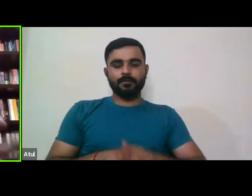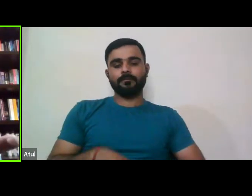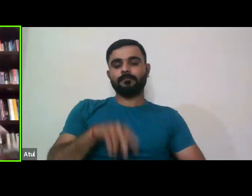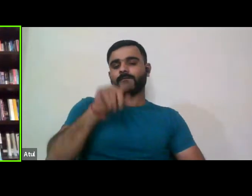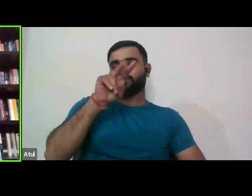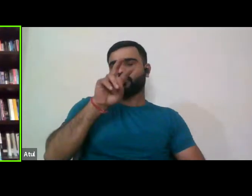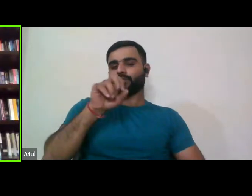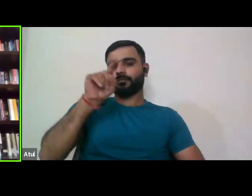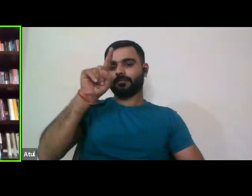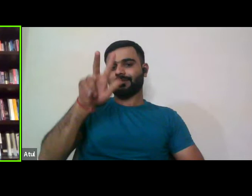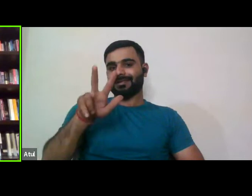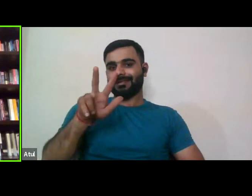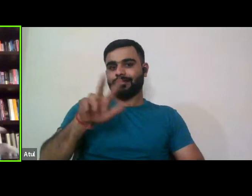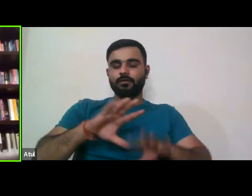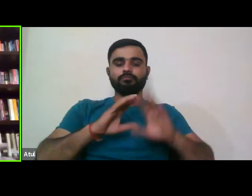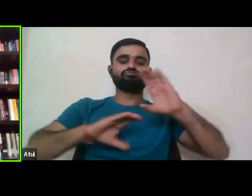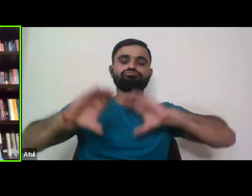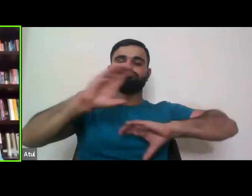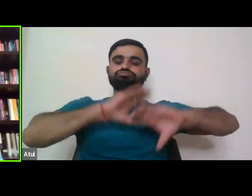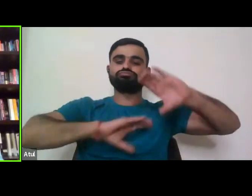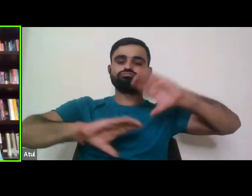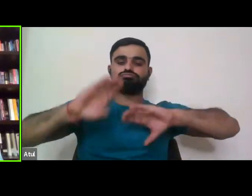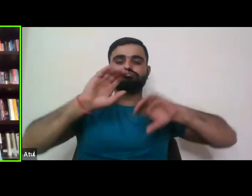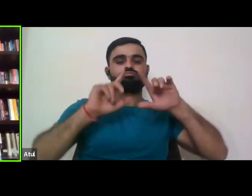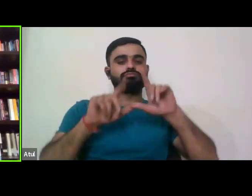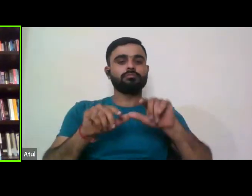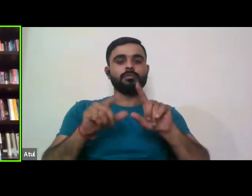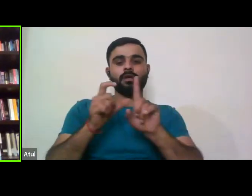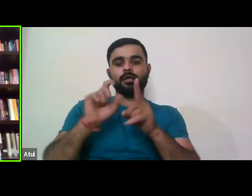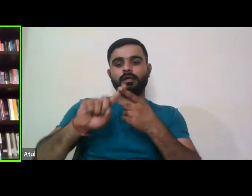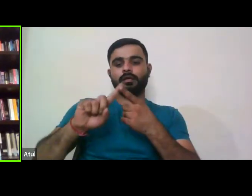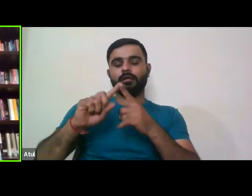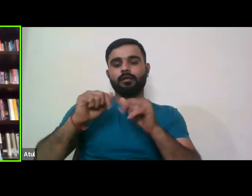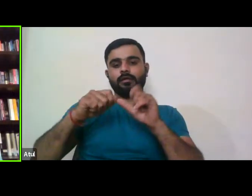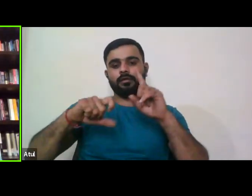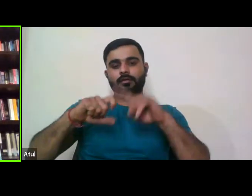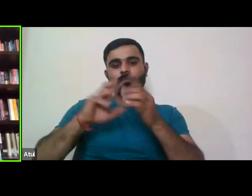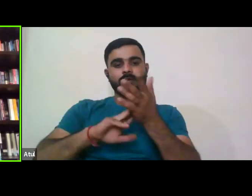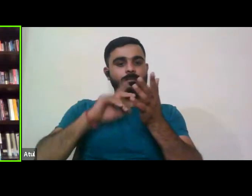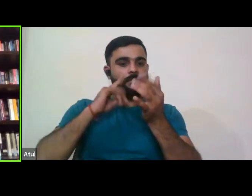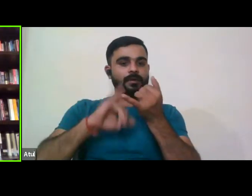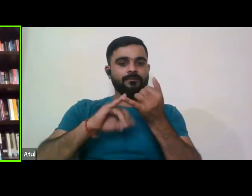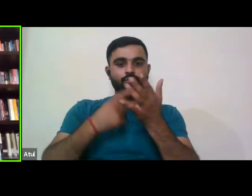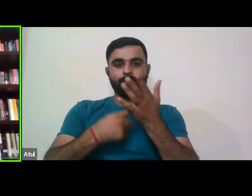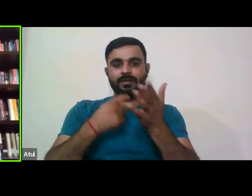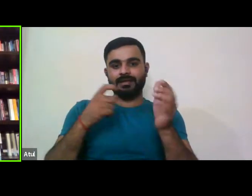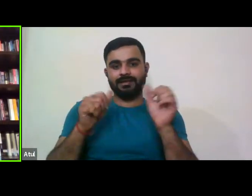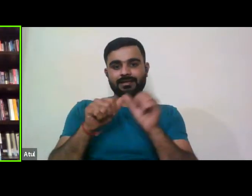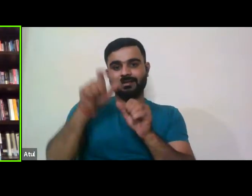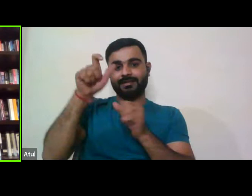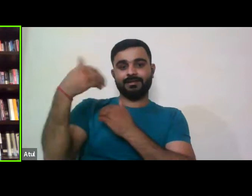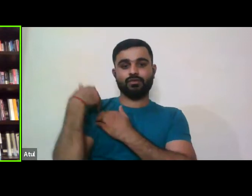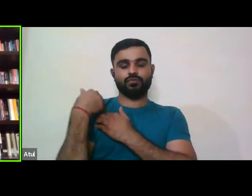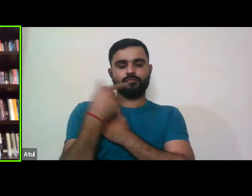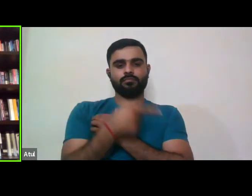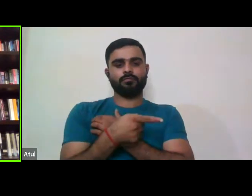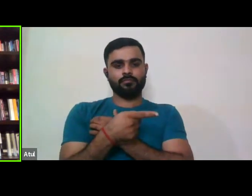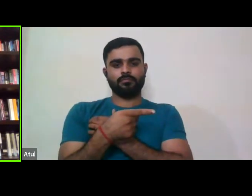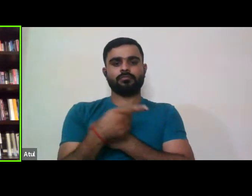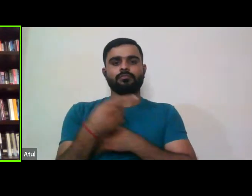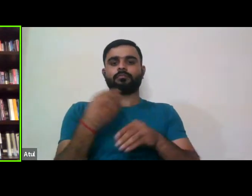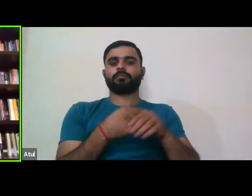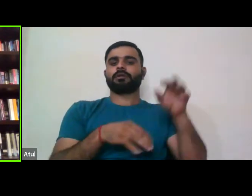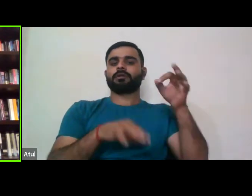remember that entire press conference that happens against Deepak Mishra, assigning what appeared to be